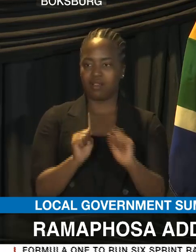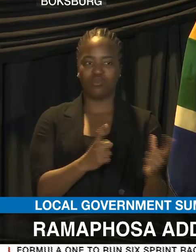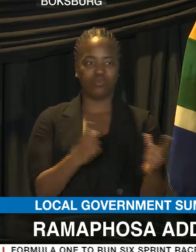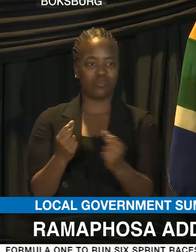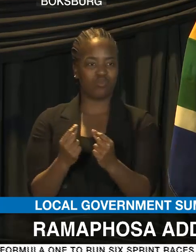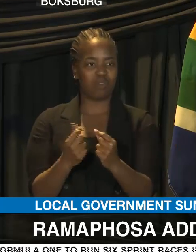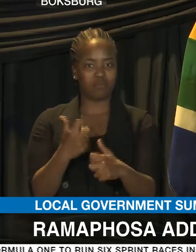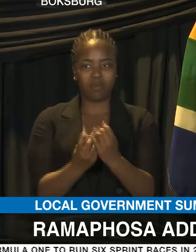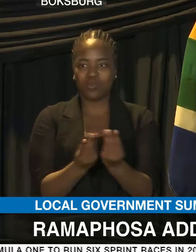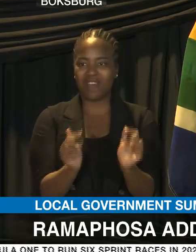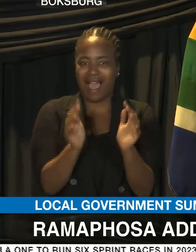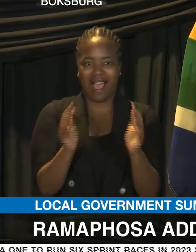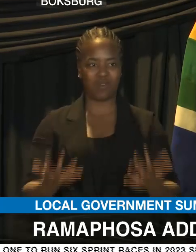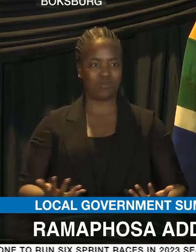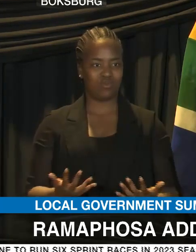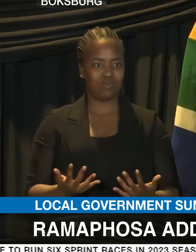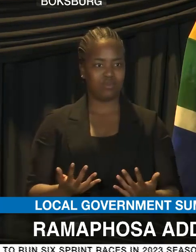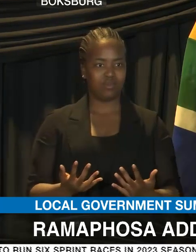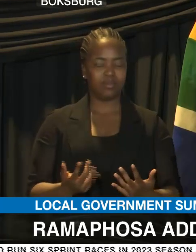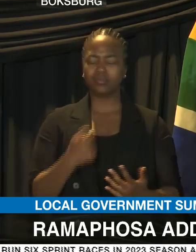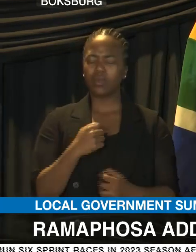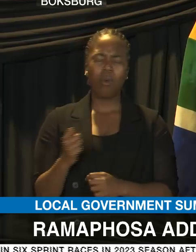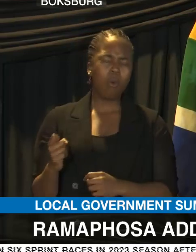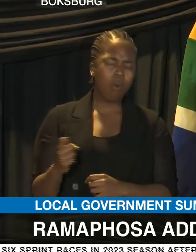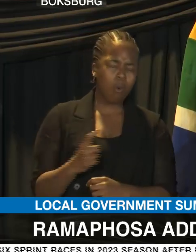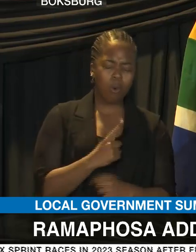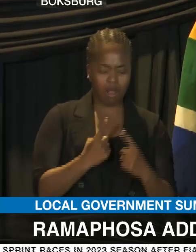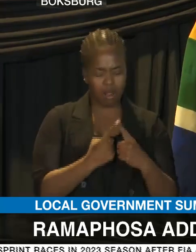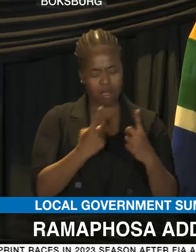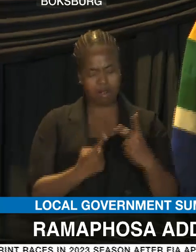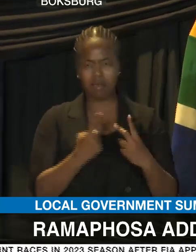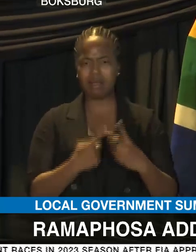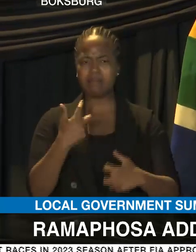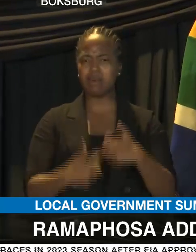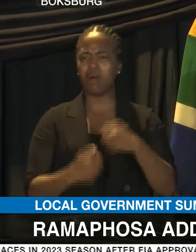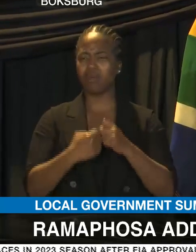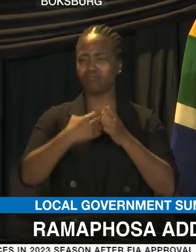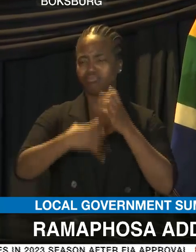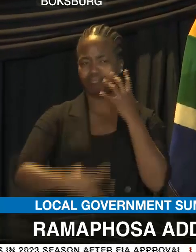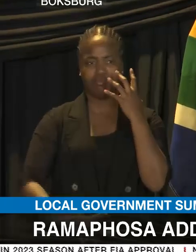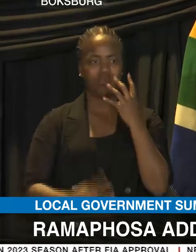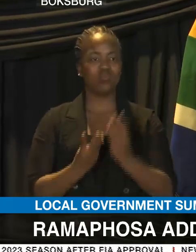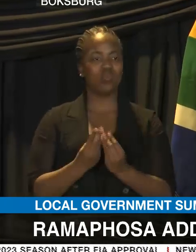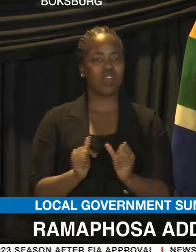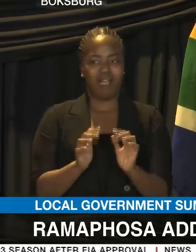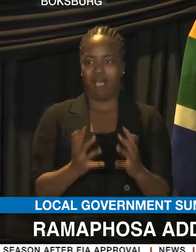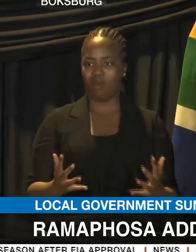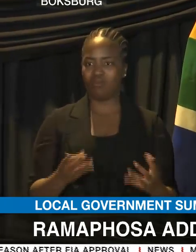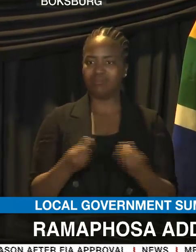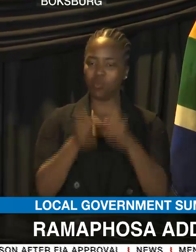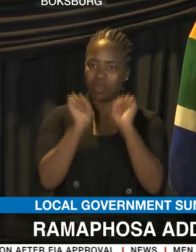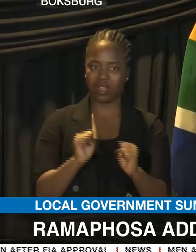we get and find solutions to all these problems that